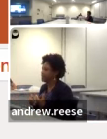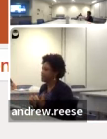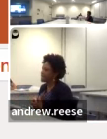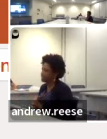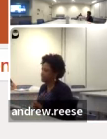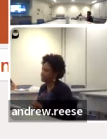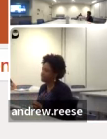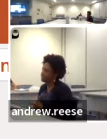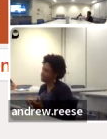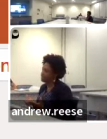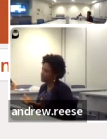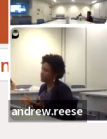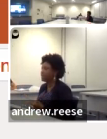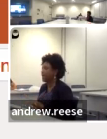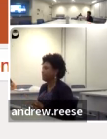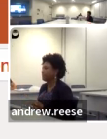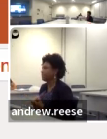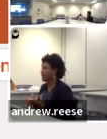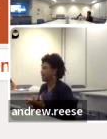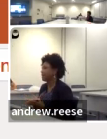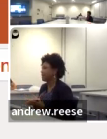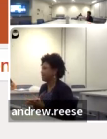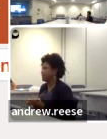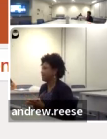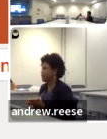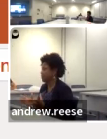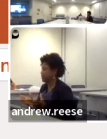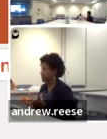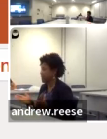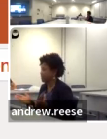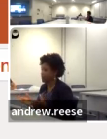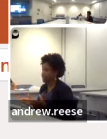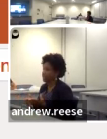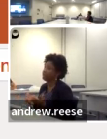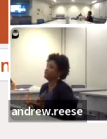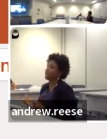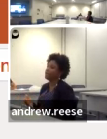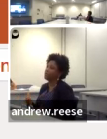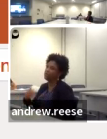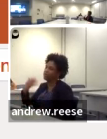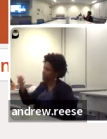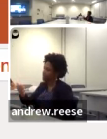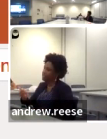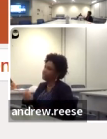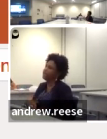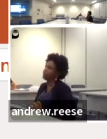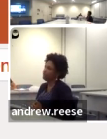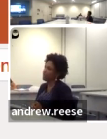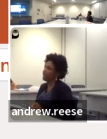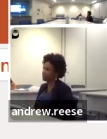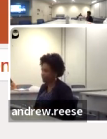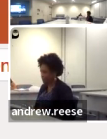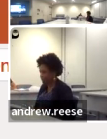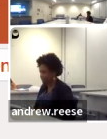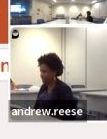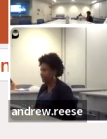providers' attitude. Sometimes it's like, when you talk about employment, they feel that, oh, it's the day